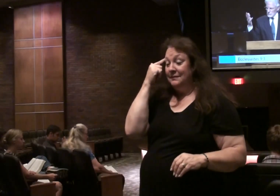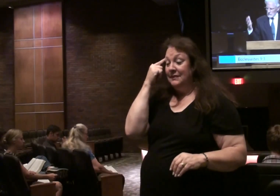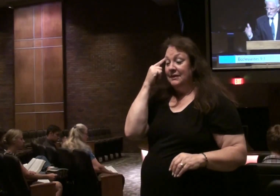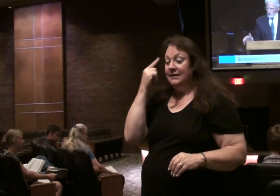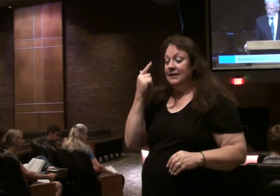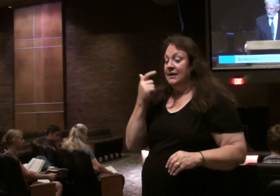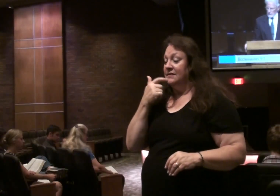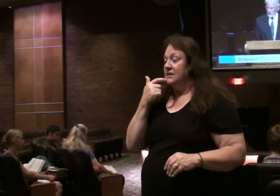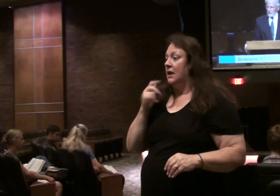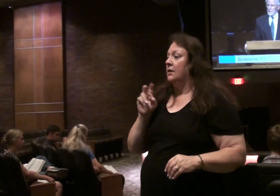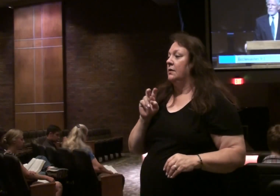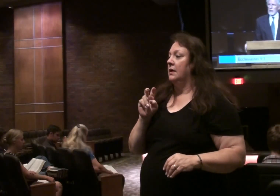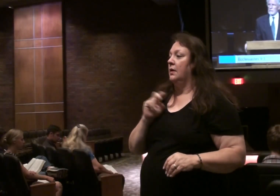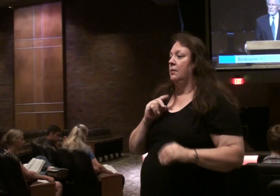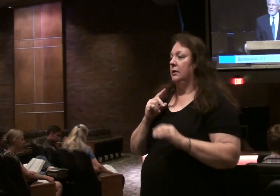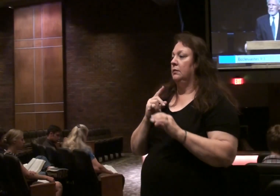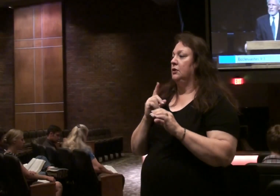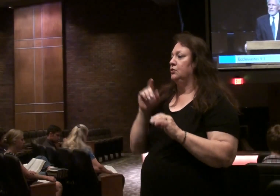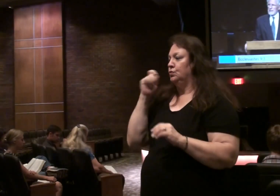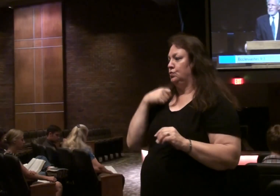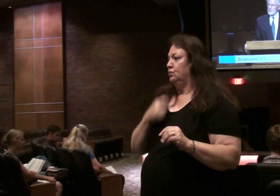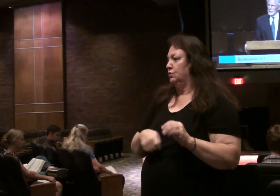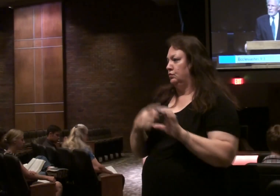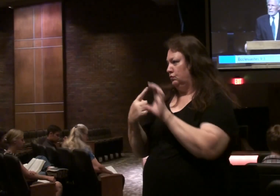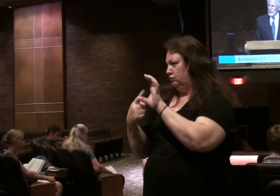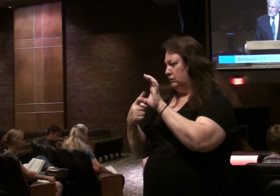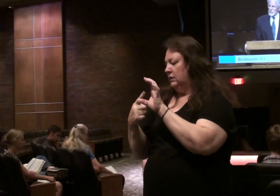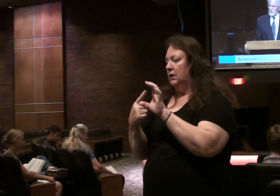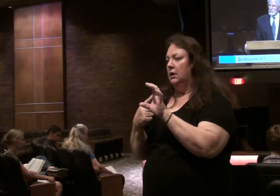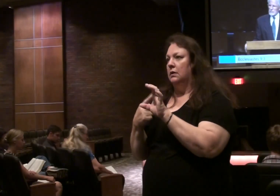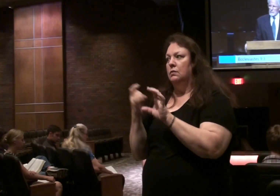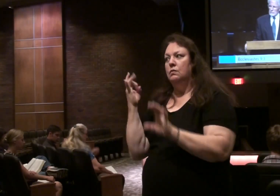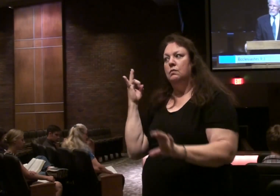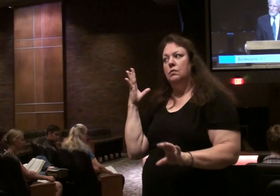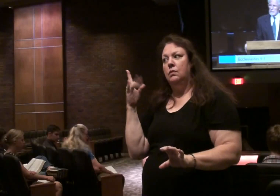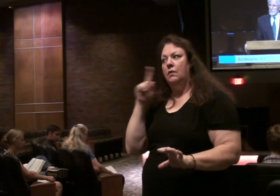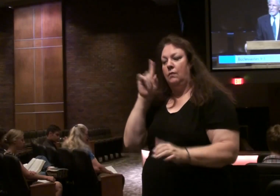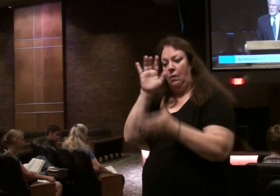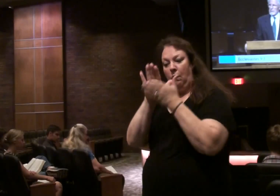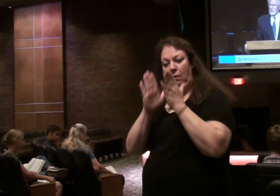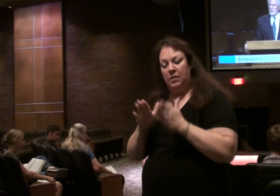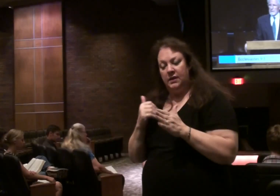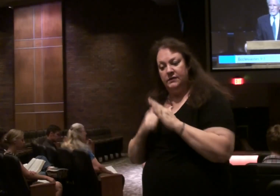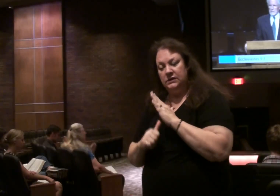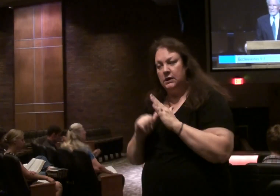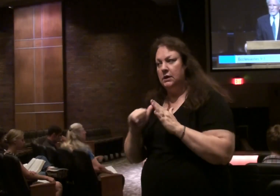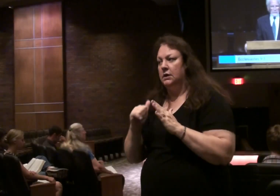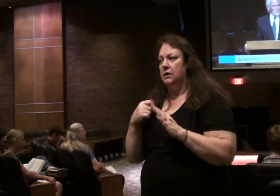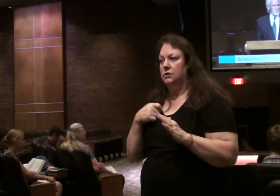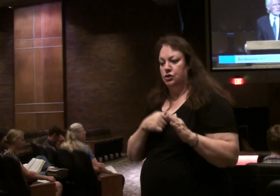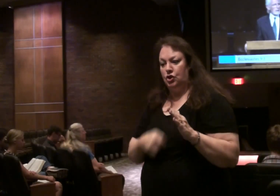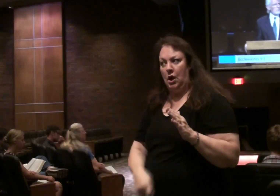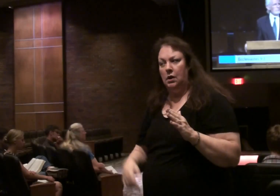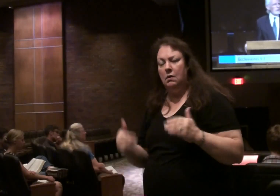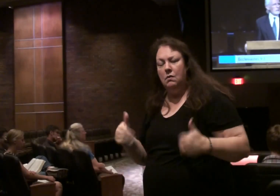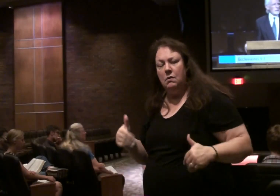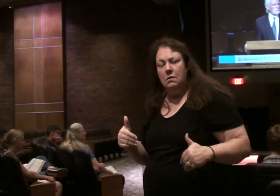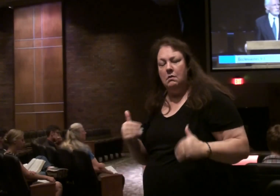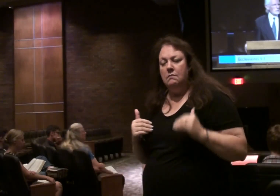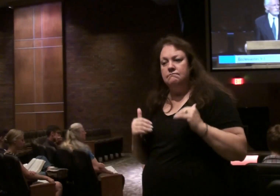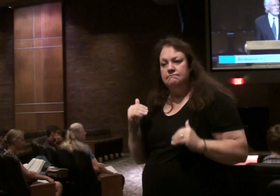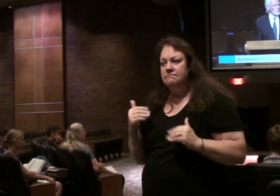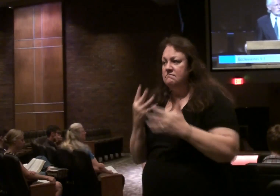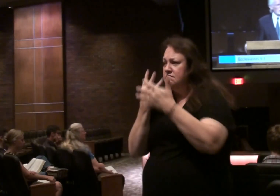And then we travel in a communist country. There were real consequences for the believers living under that government. Some of them had been